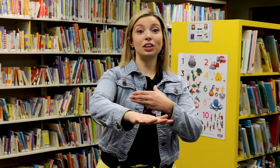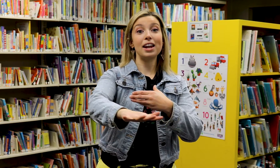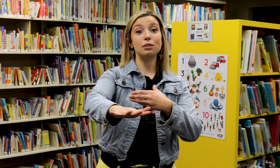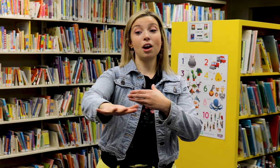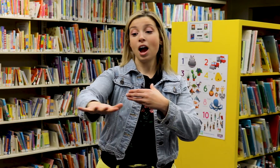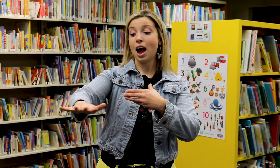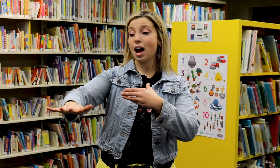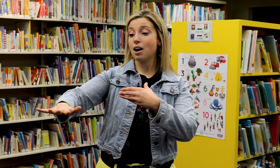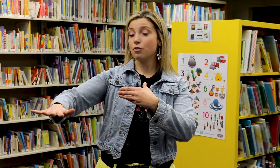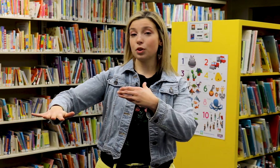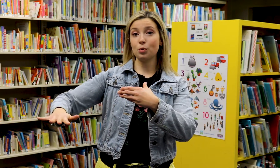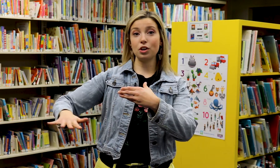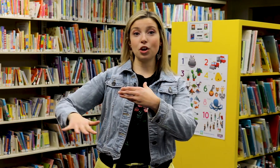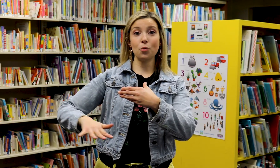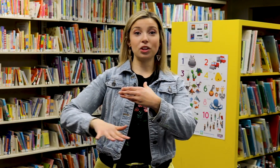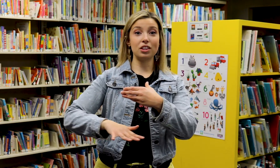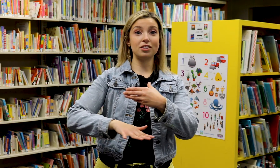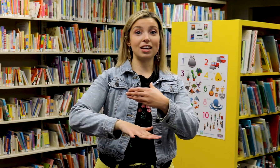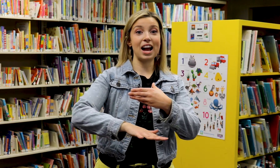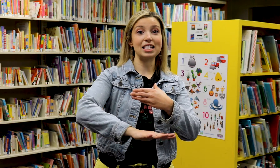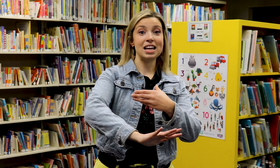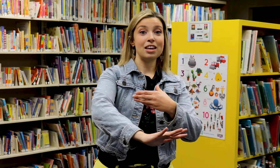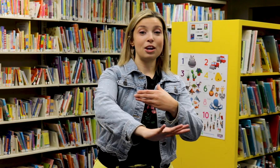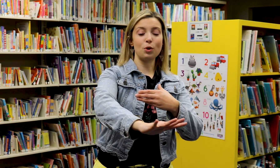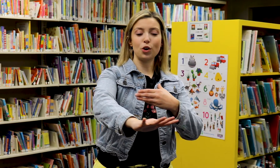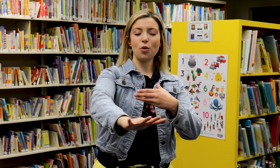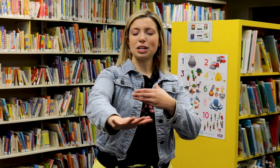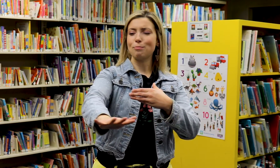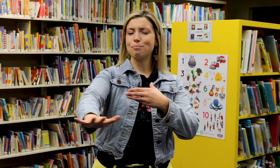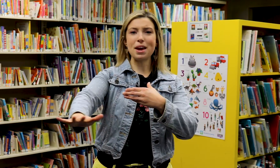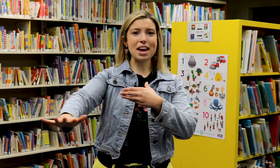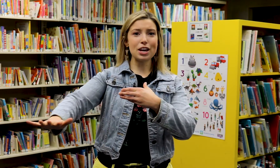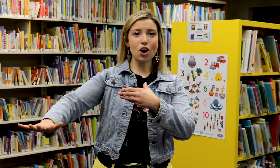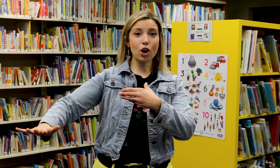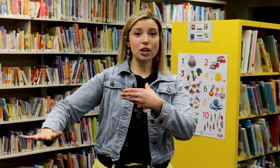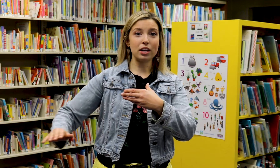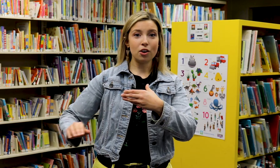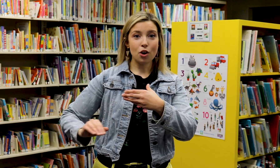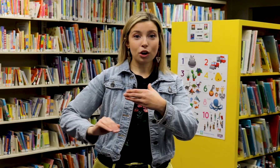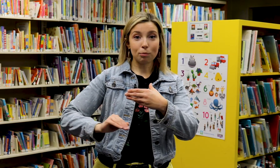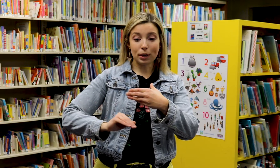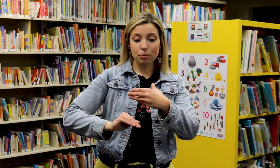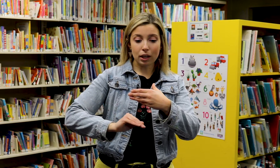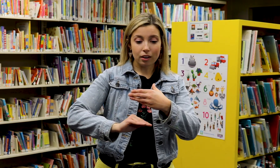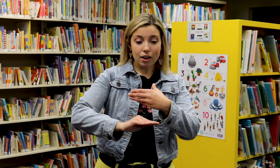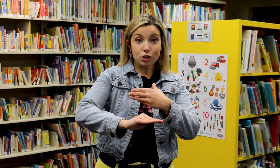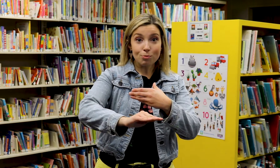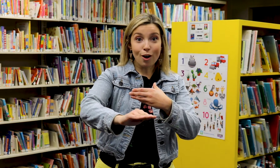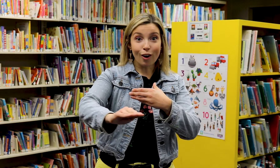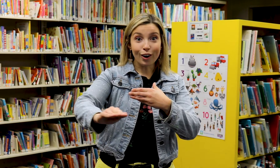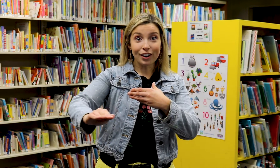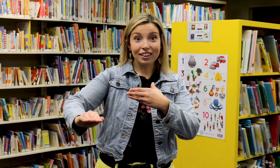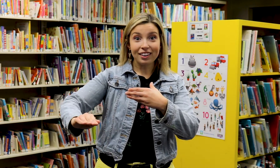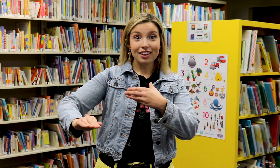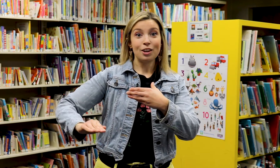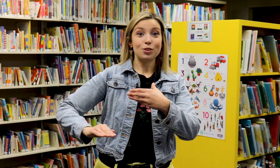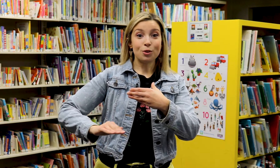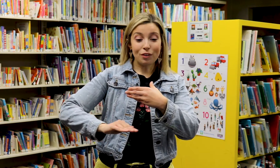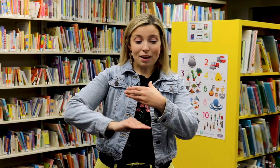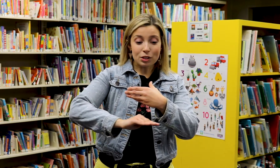letting everyone know with this sign that we're growing a big garden or maybe a small garden. So if I have a